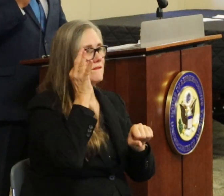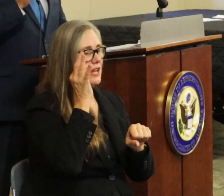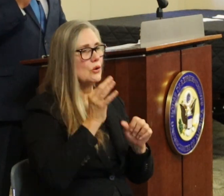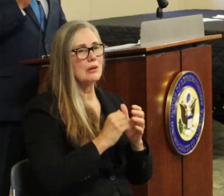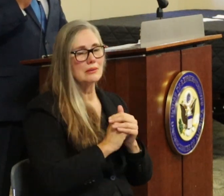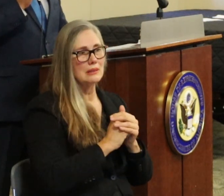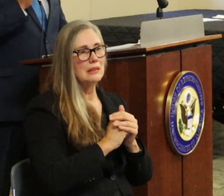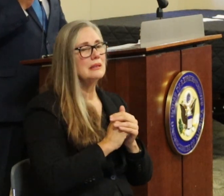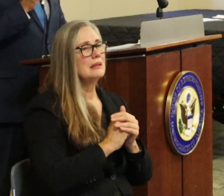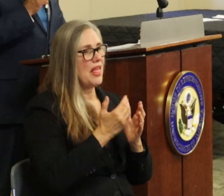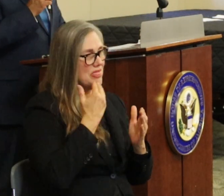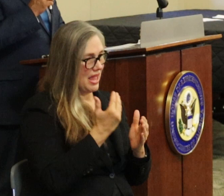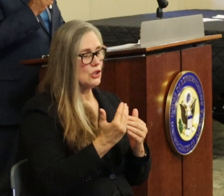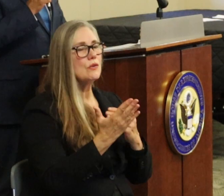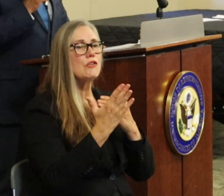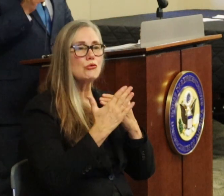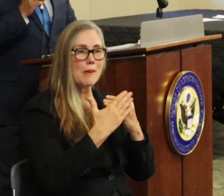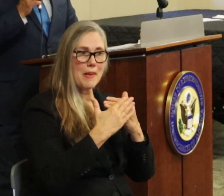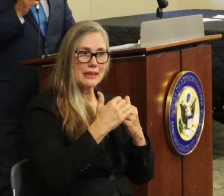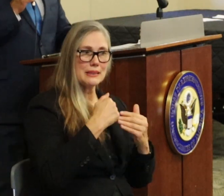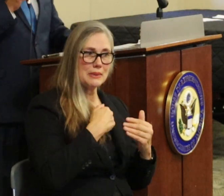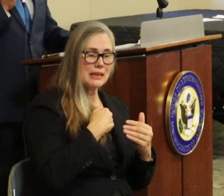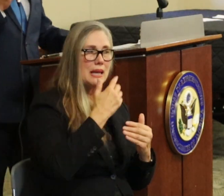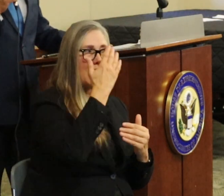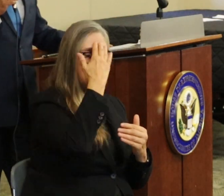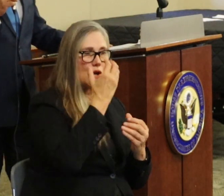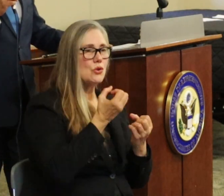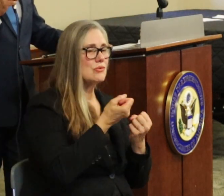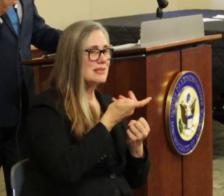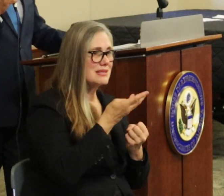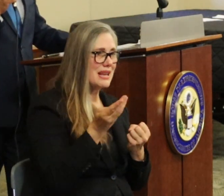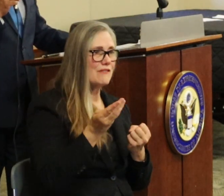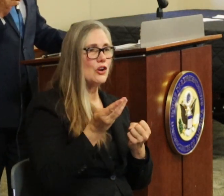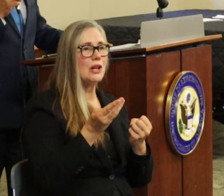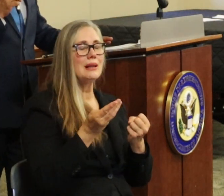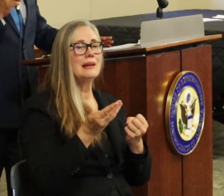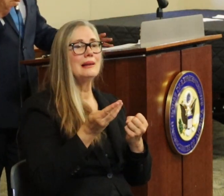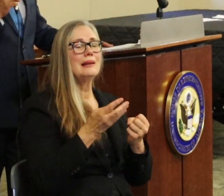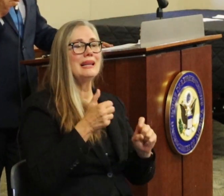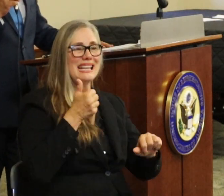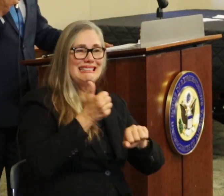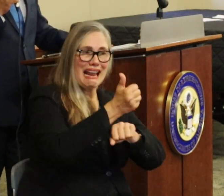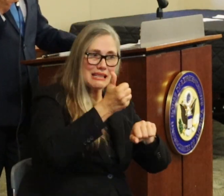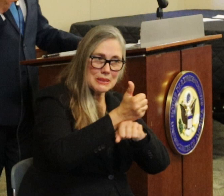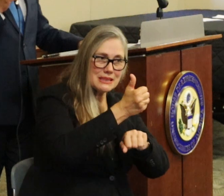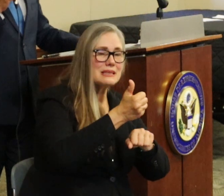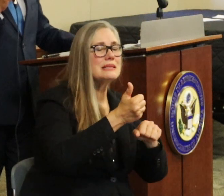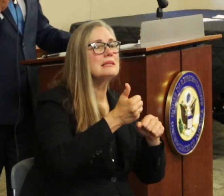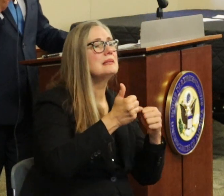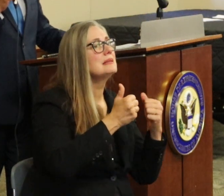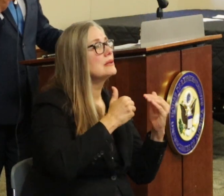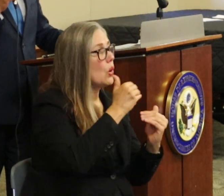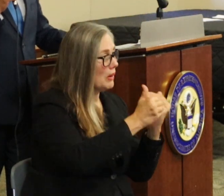say that there are a number of cases and indictments going forward